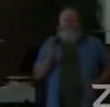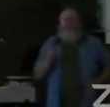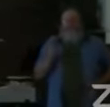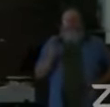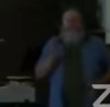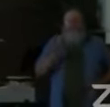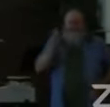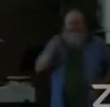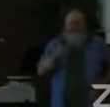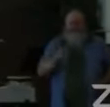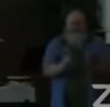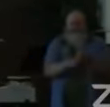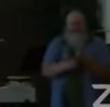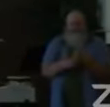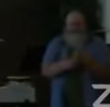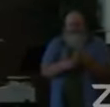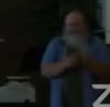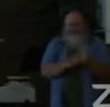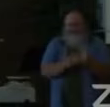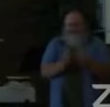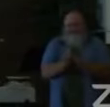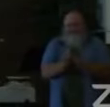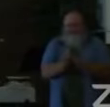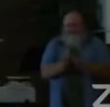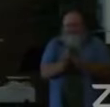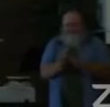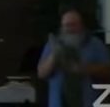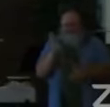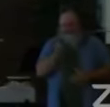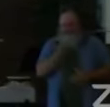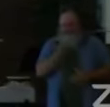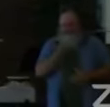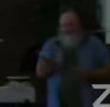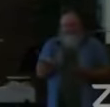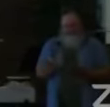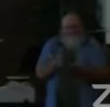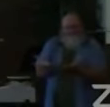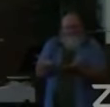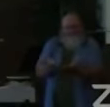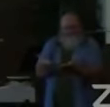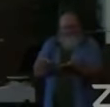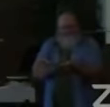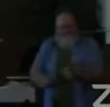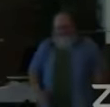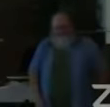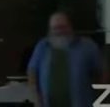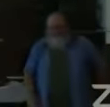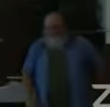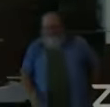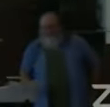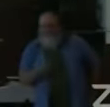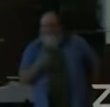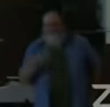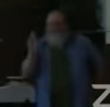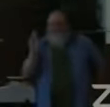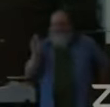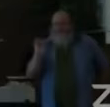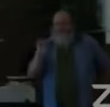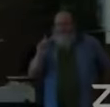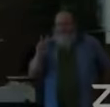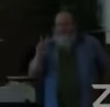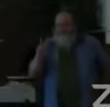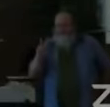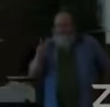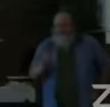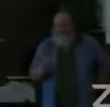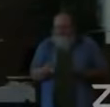of eternal life, heaven isn't for everyone. Now, if you were in our Revelation study about a year ago, and we